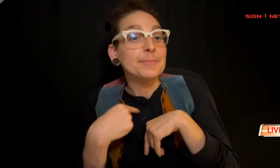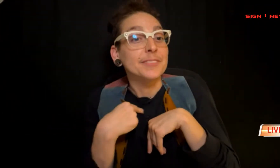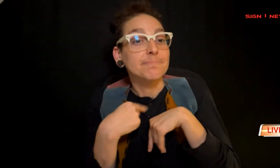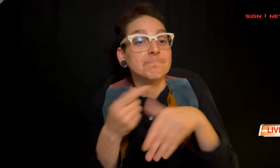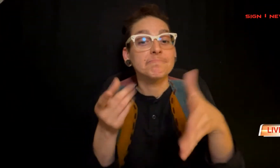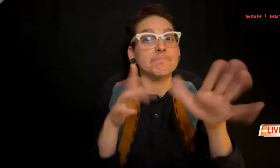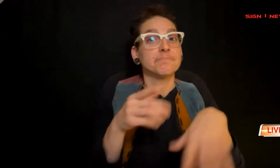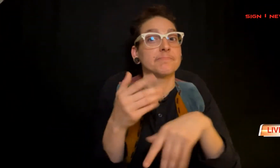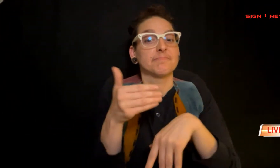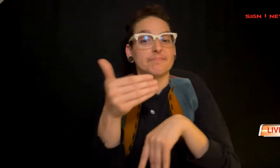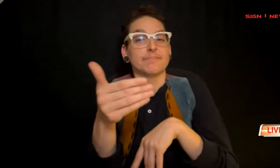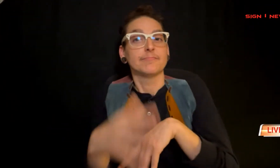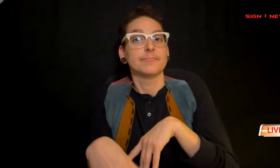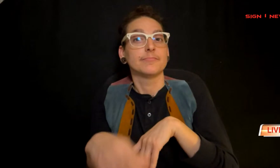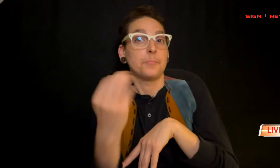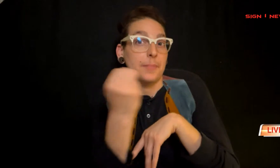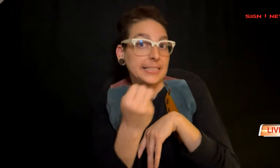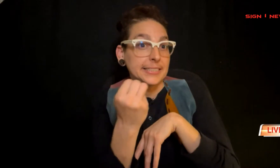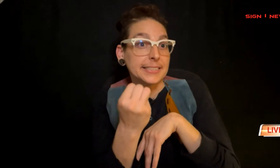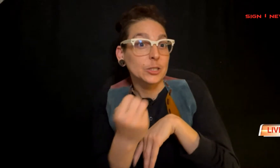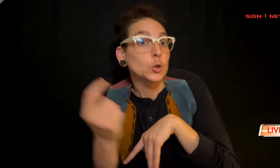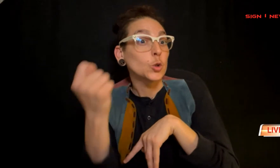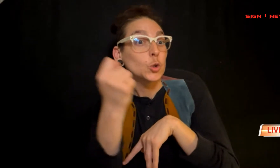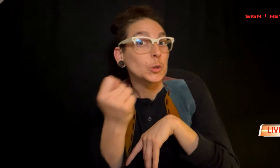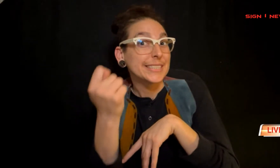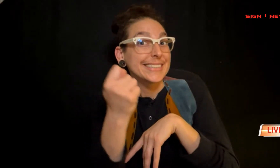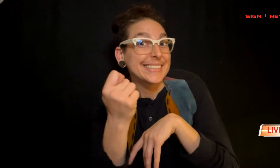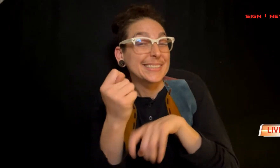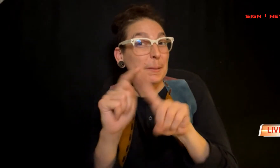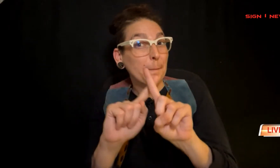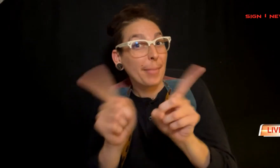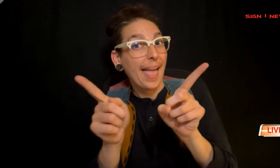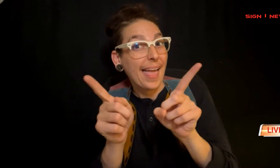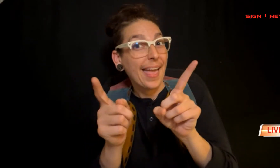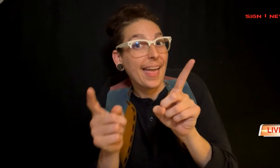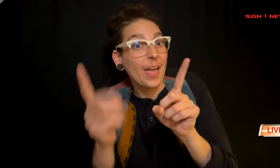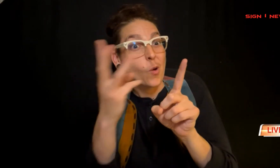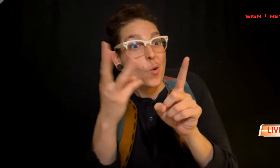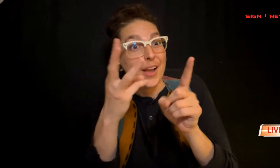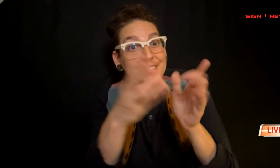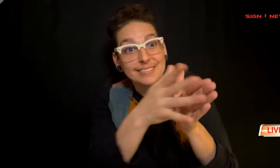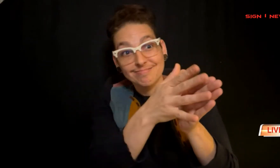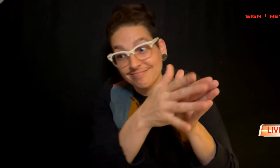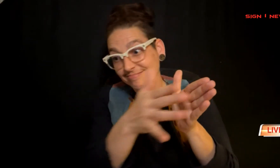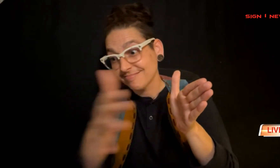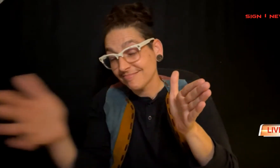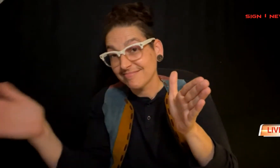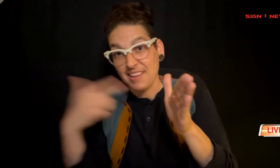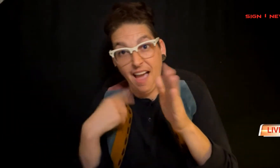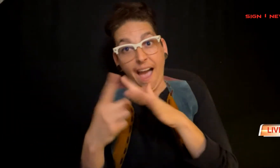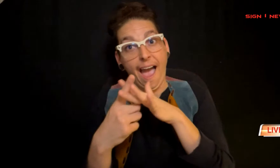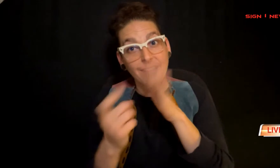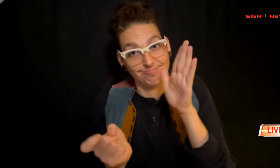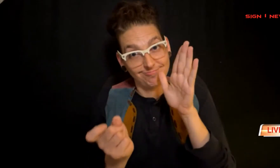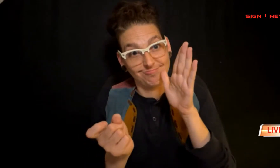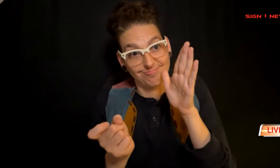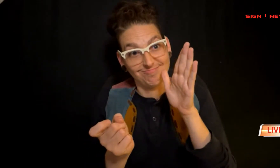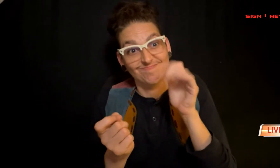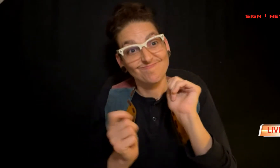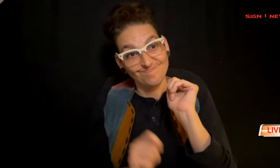So you're going to see me Monday and Tuesday of next week. And then after that, I'm going to